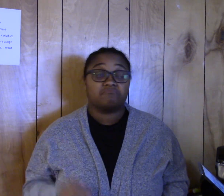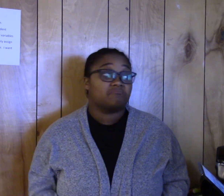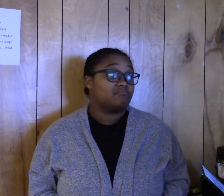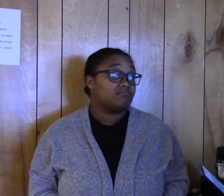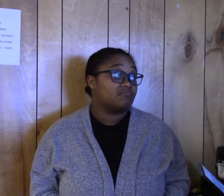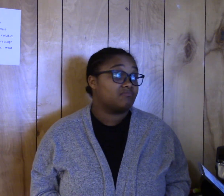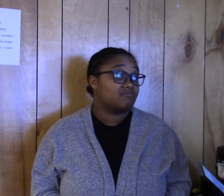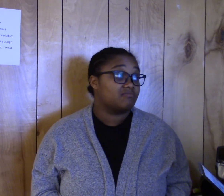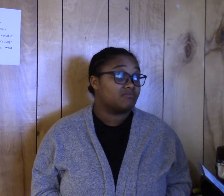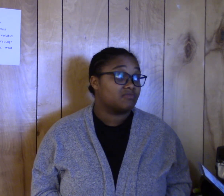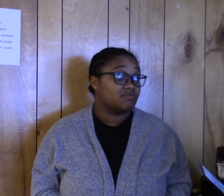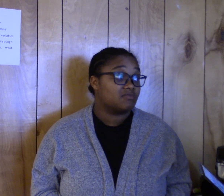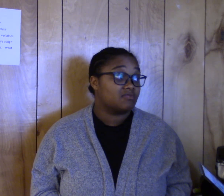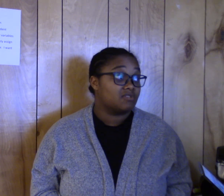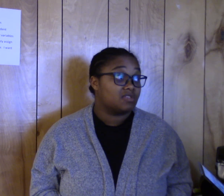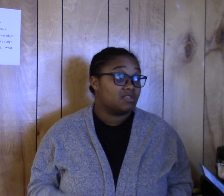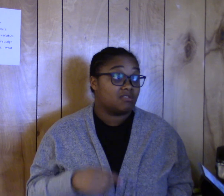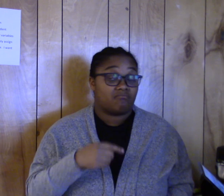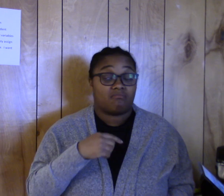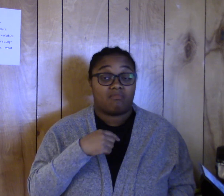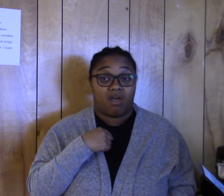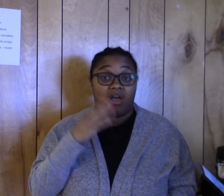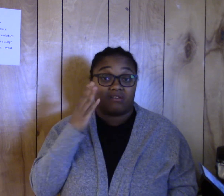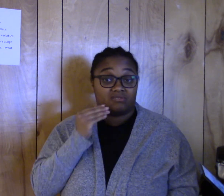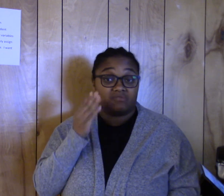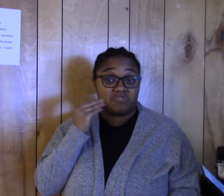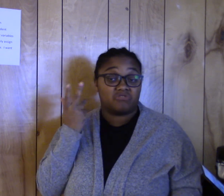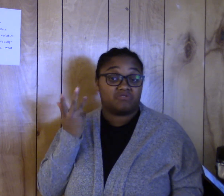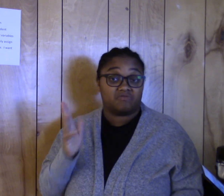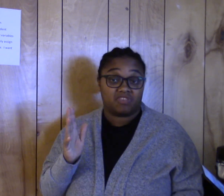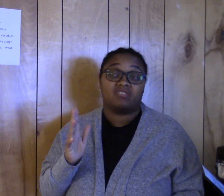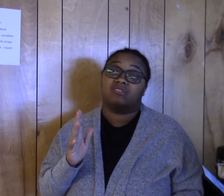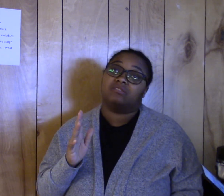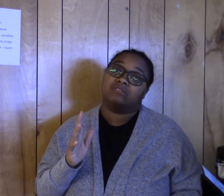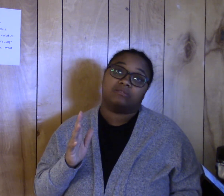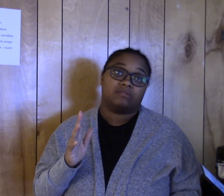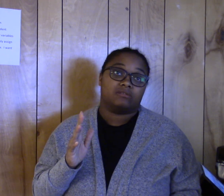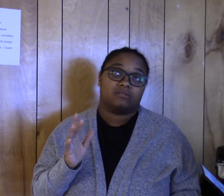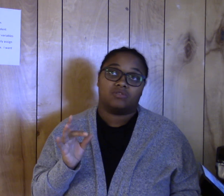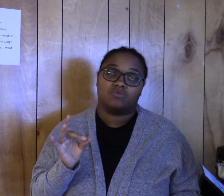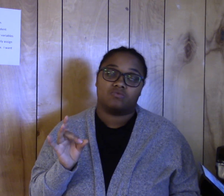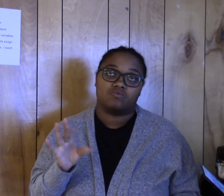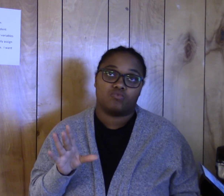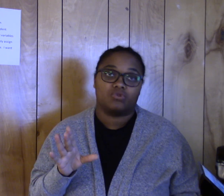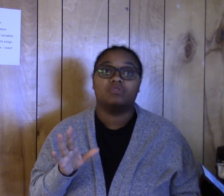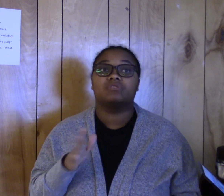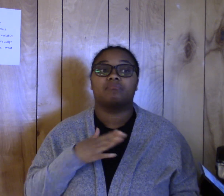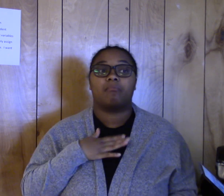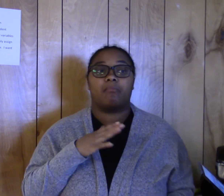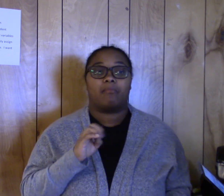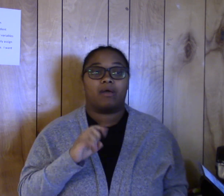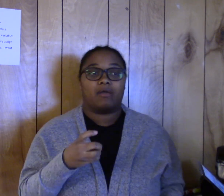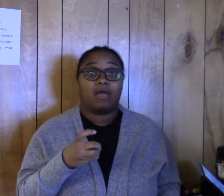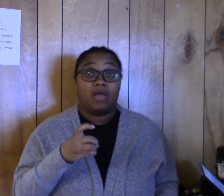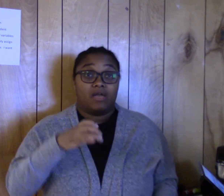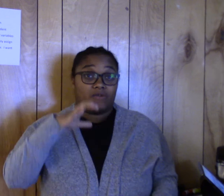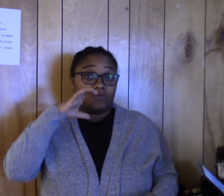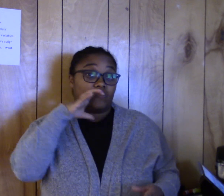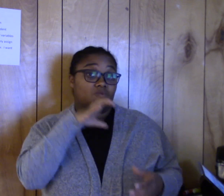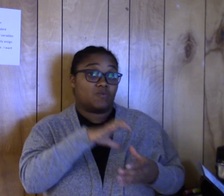Probably the most horrible one that I went to was Mike's wife's friend's Catholic, and they had a full-blown Catholic wedding. And